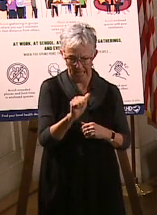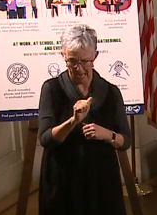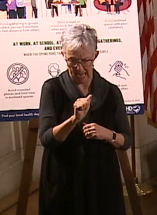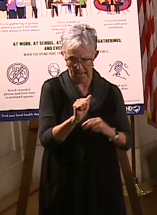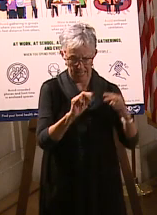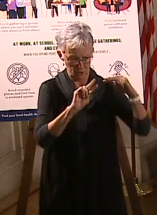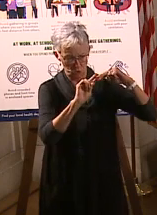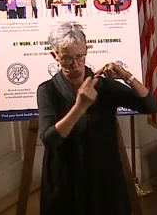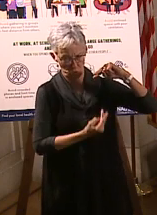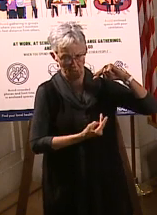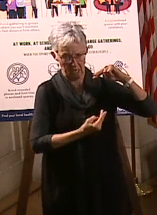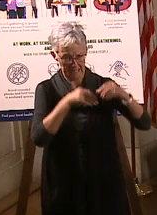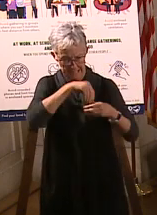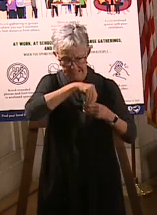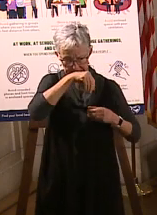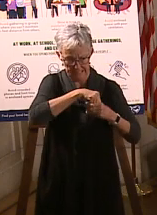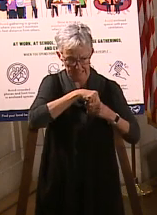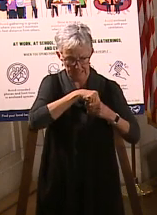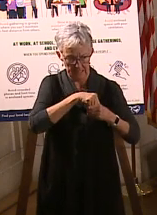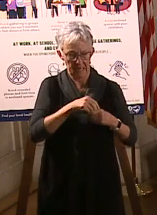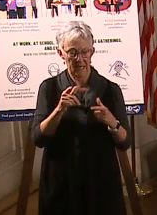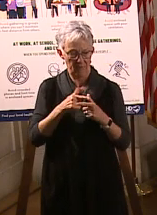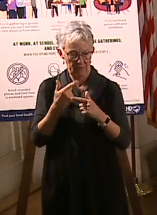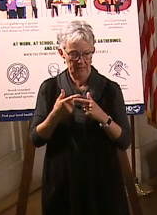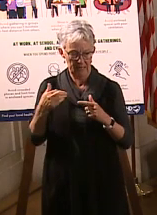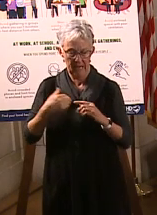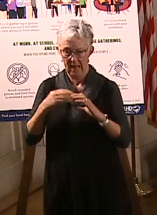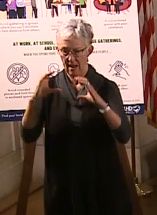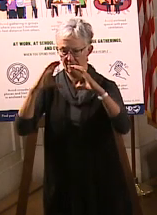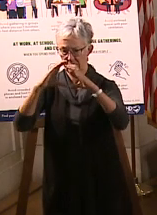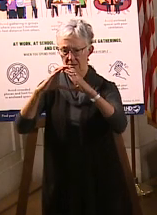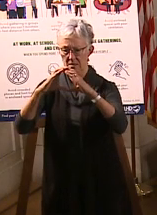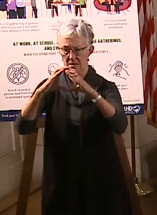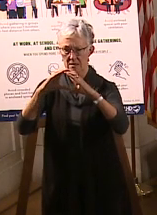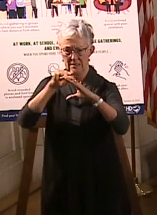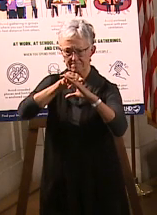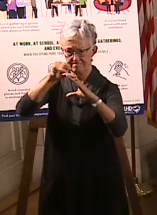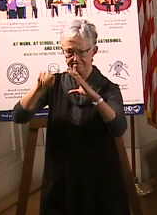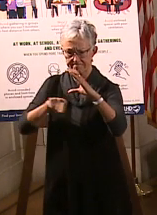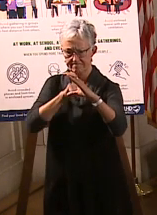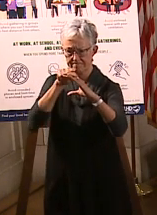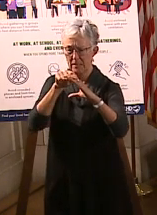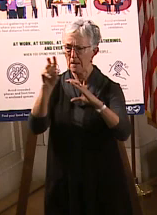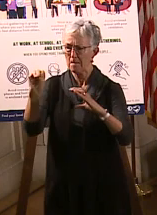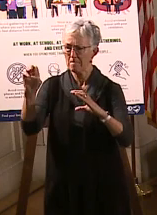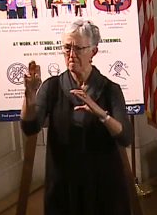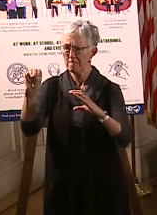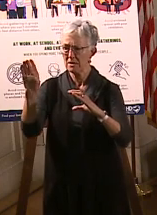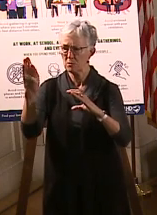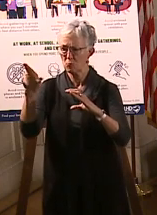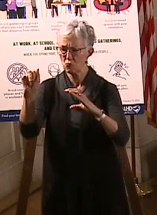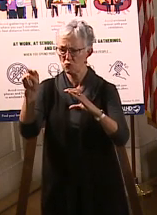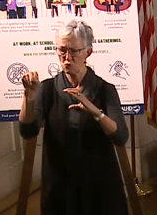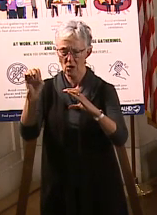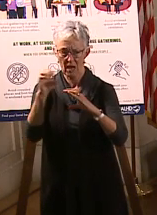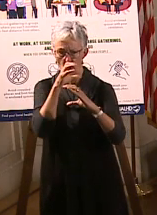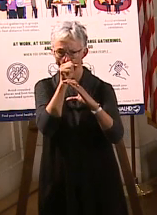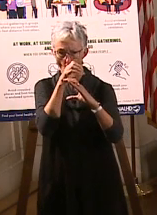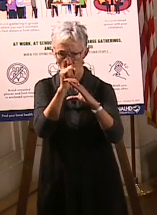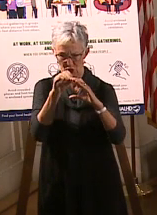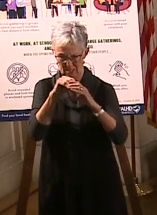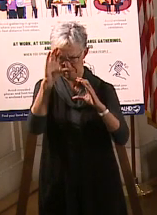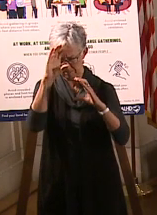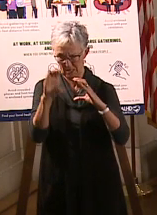inner core, is then surrounded by an envelope or membrane, and that's in orange. And then on